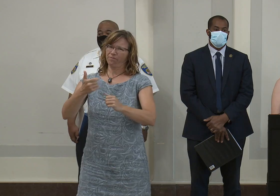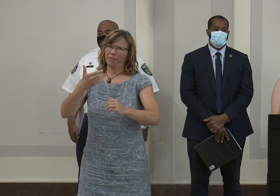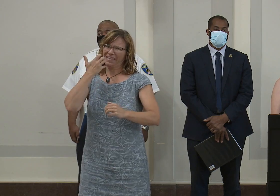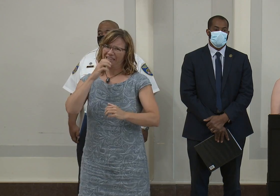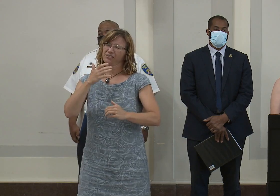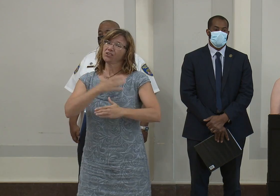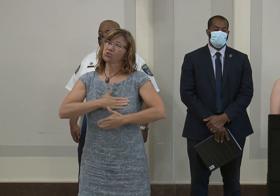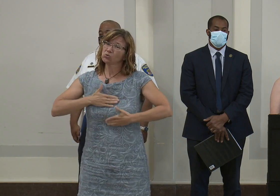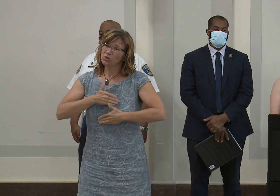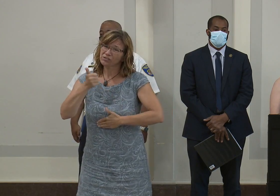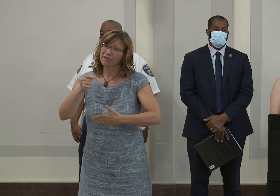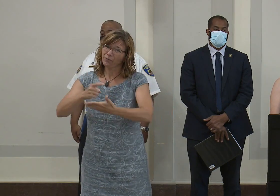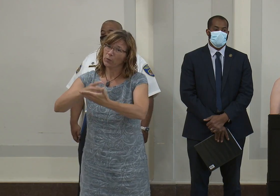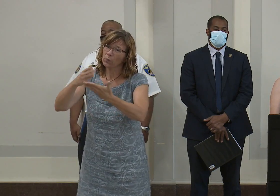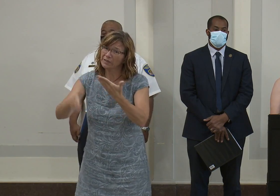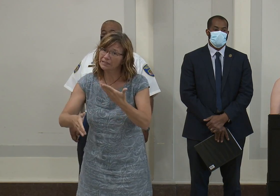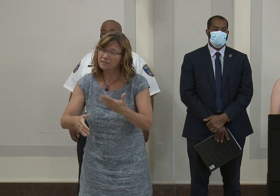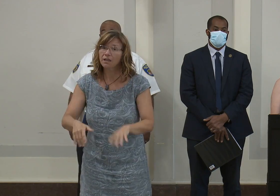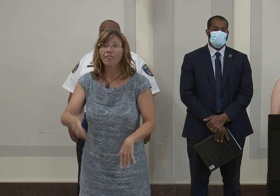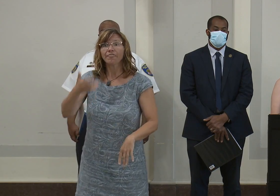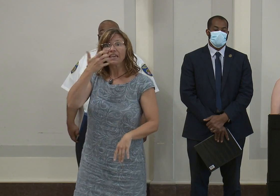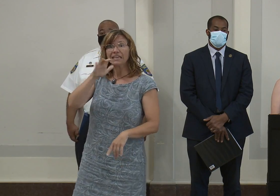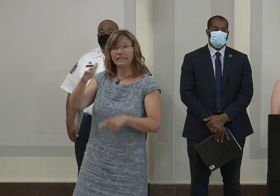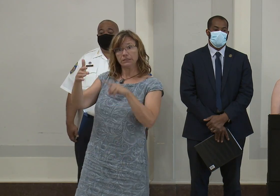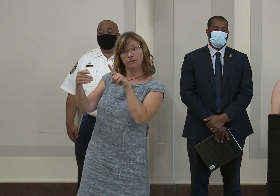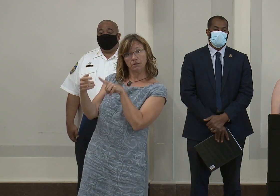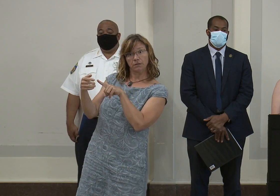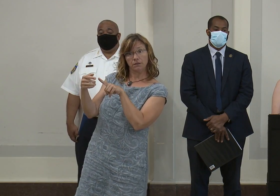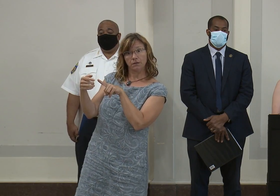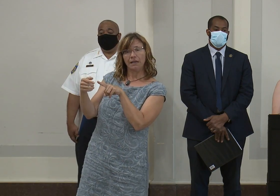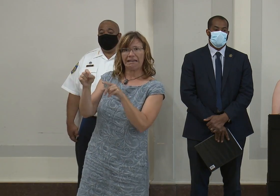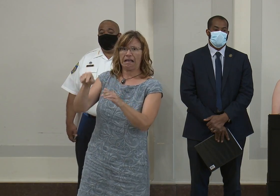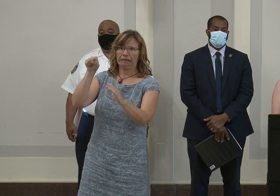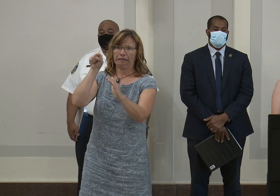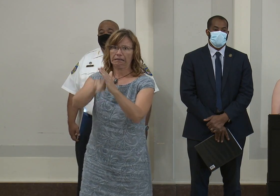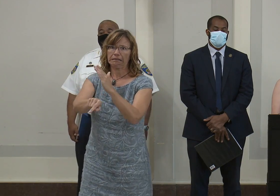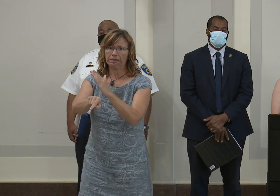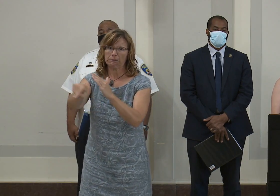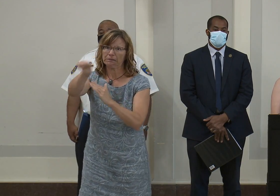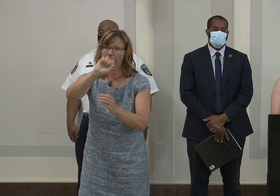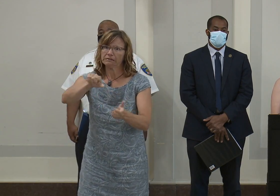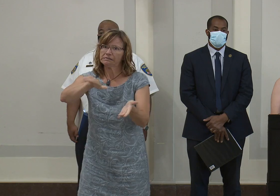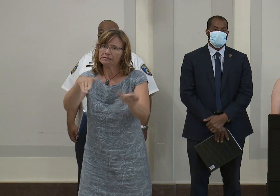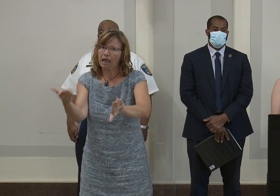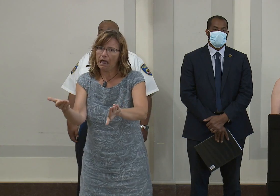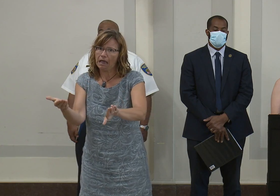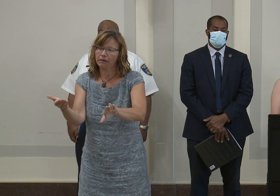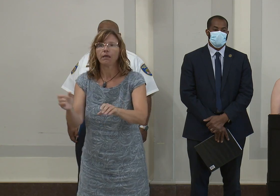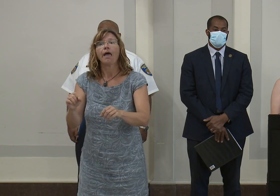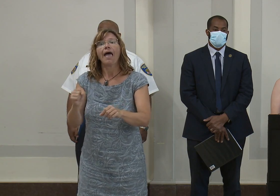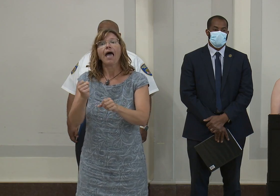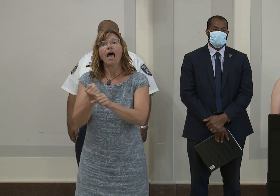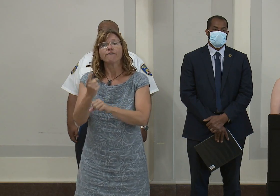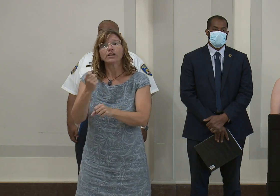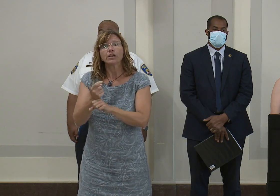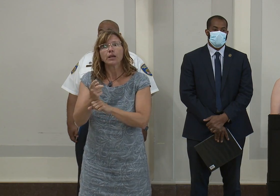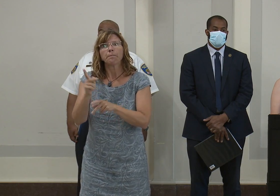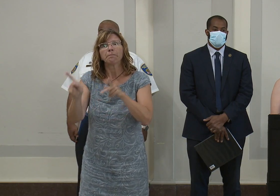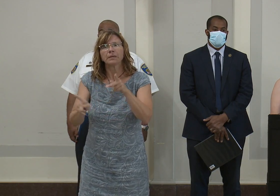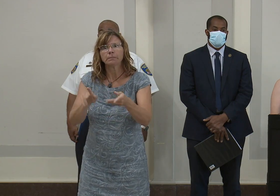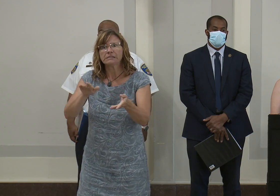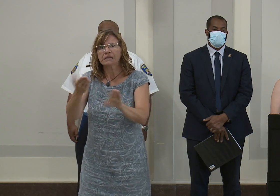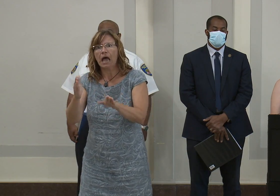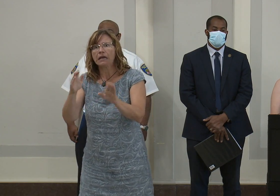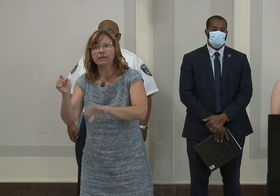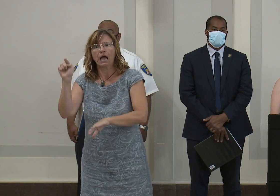States, resulting in hundreds of fatalities each year and even more heat-related illnesses. Heat can be a silent killer,